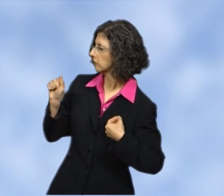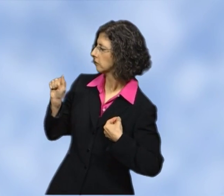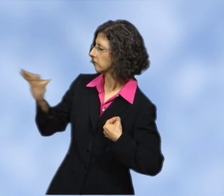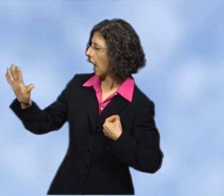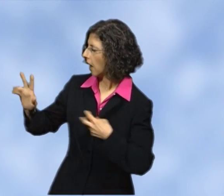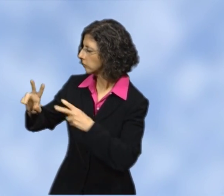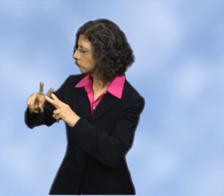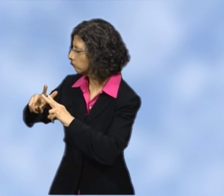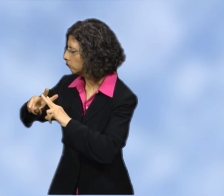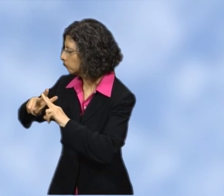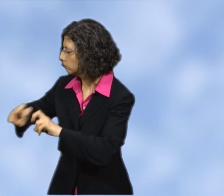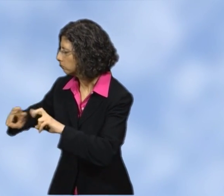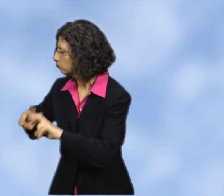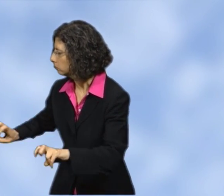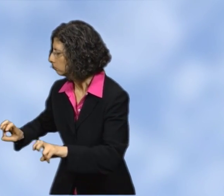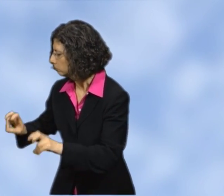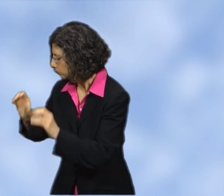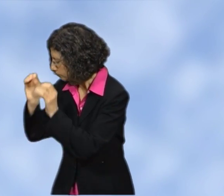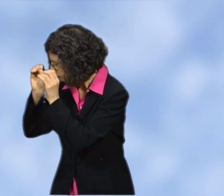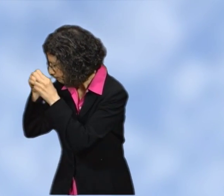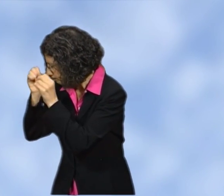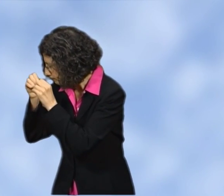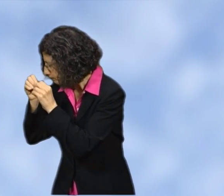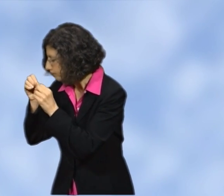out for analysis.